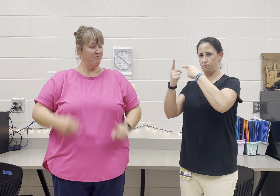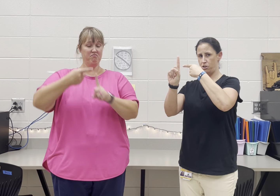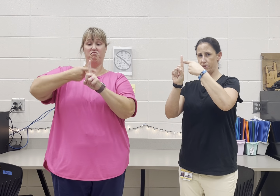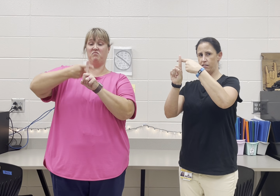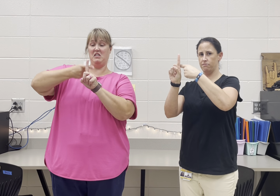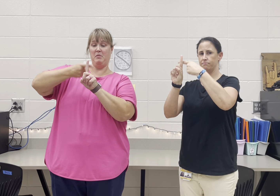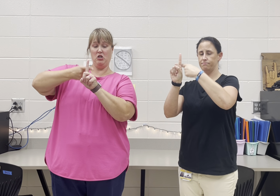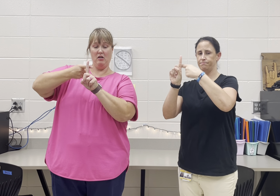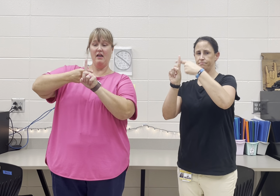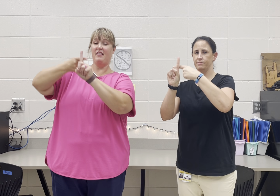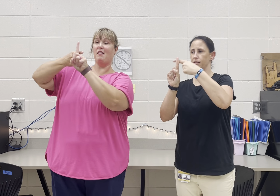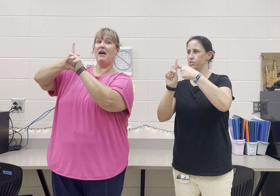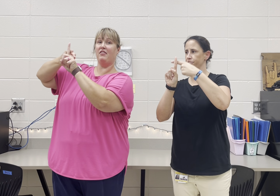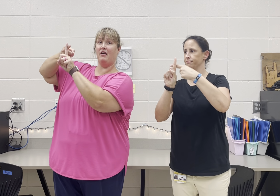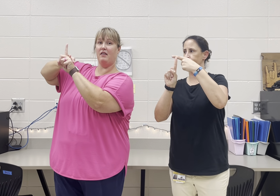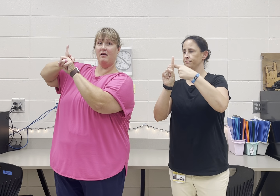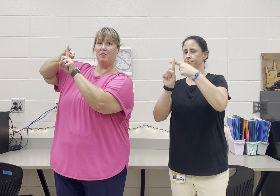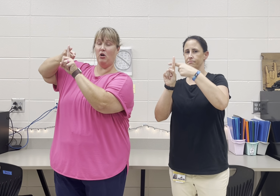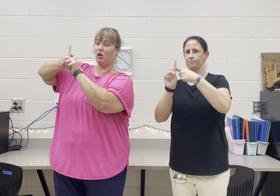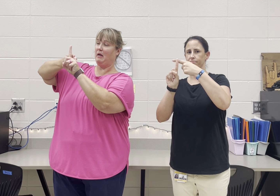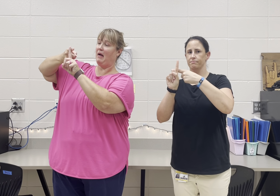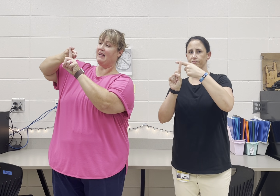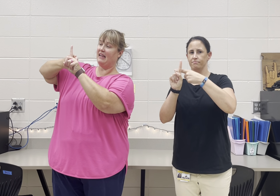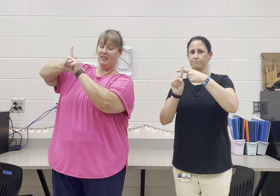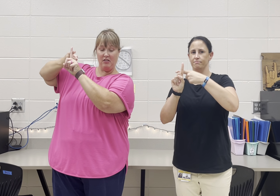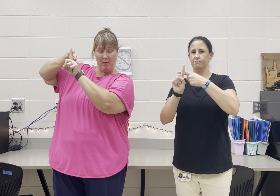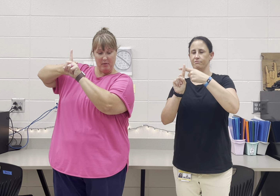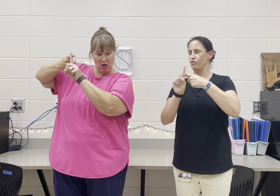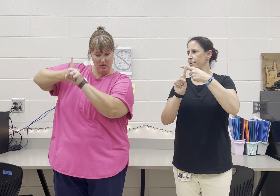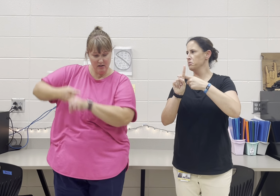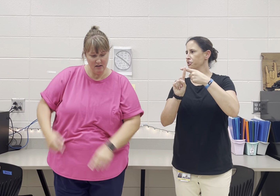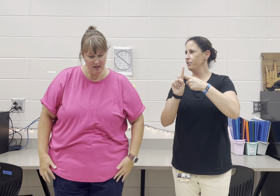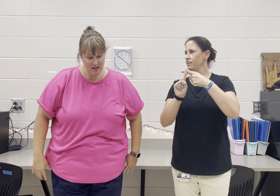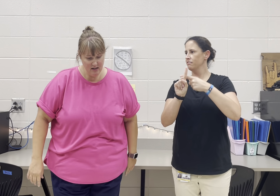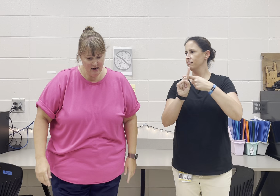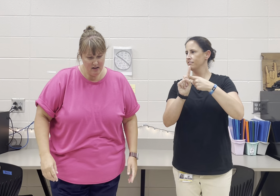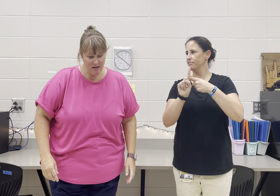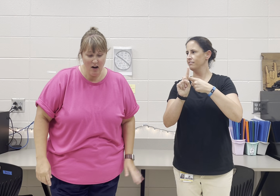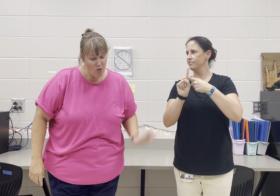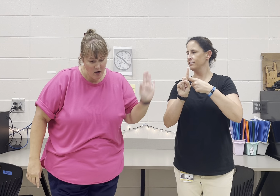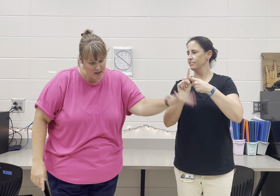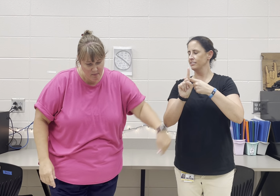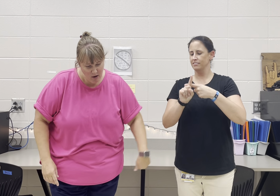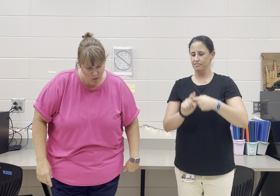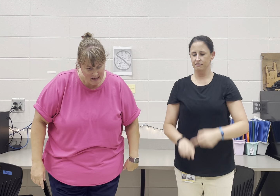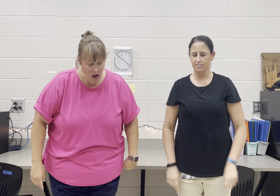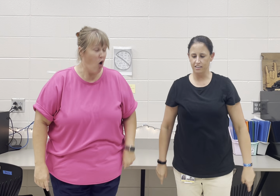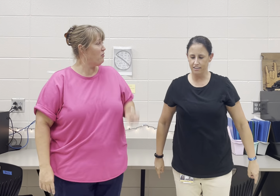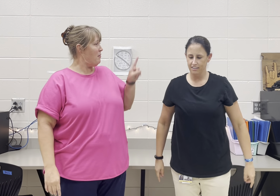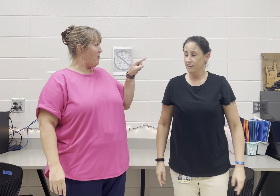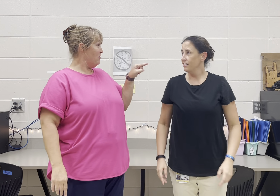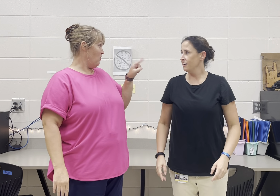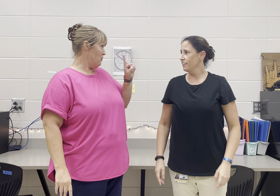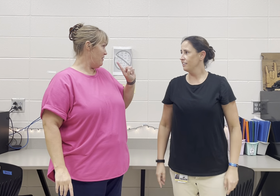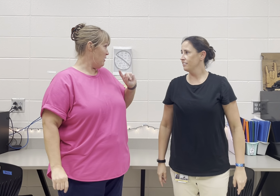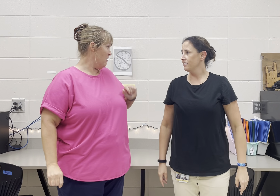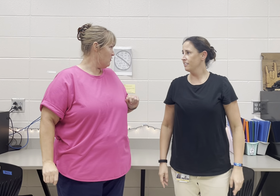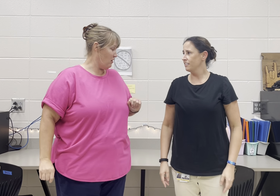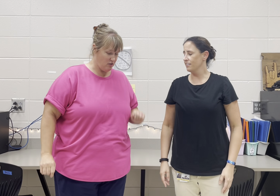palm out. Think about the mercury rising in the thermometer. Freddie Mercury. No, we're not talking about Queen. Oh. then my parents are going to see him in concert in No October.